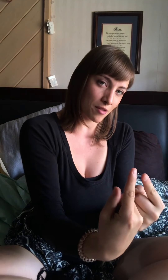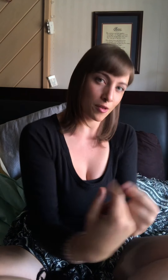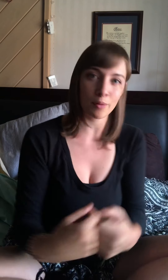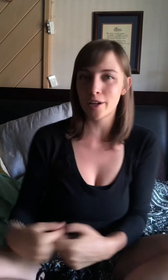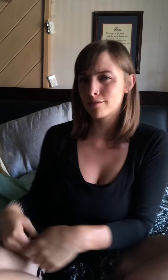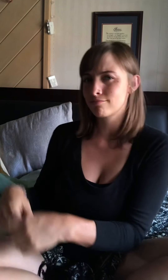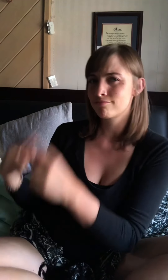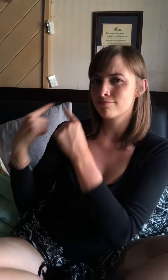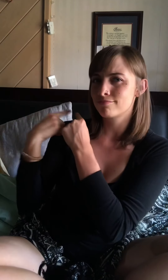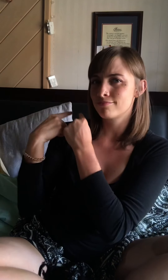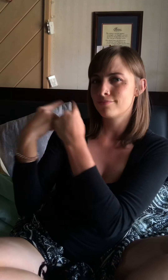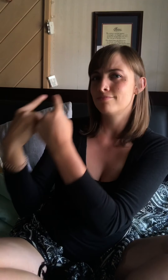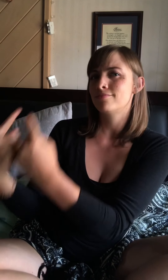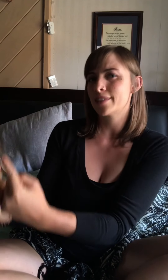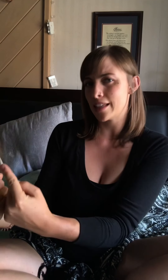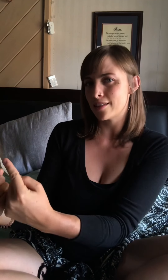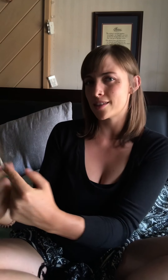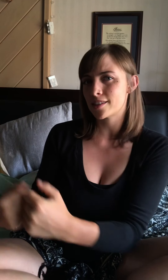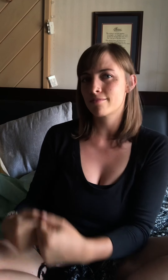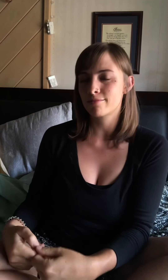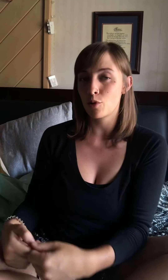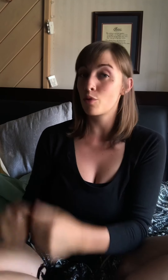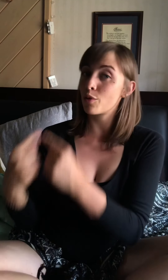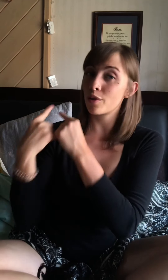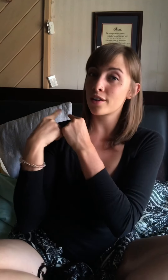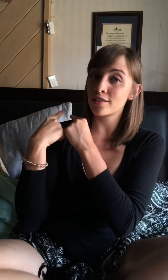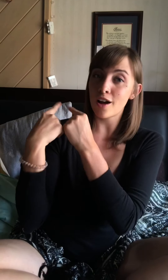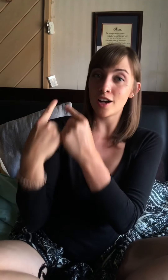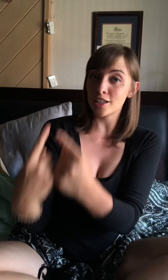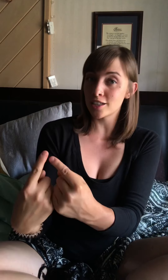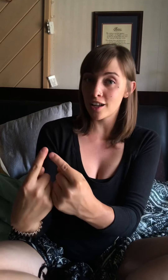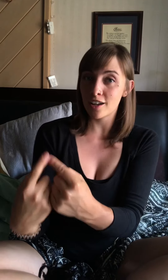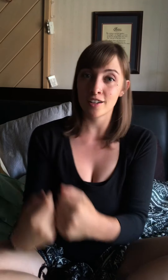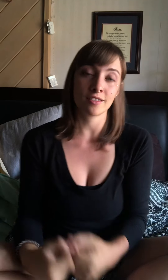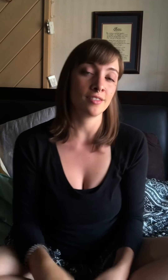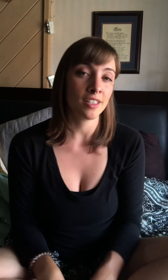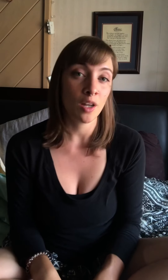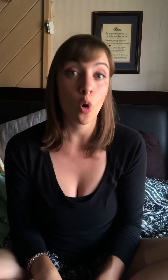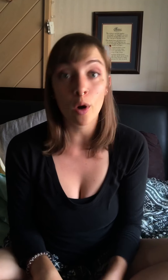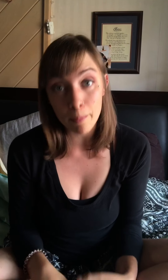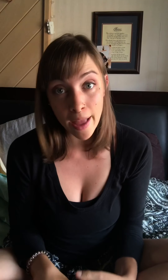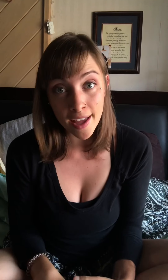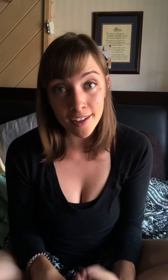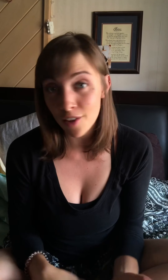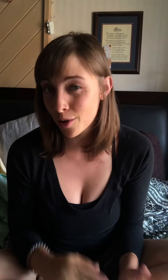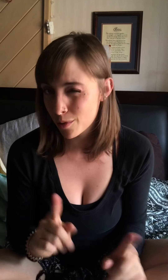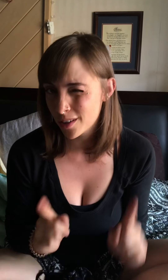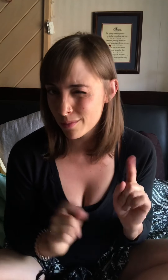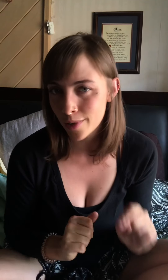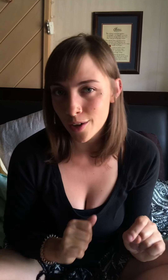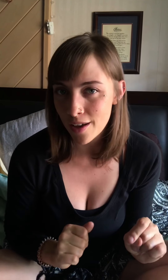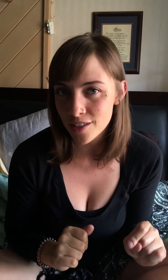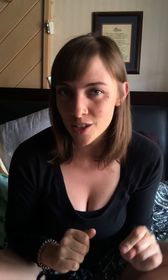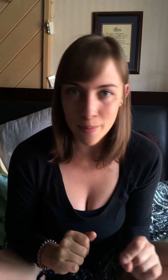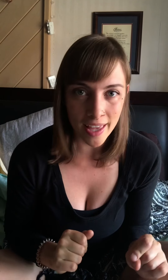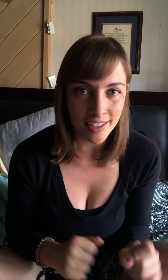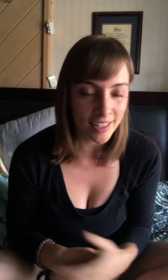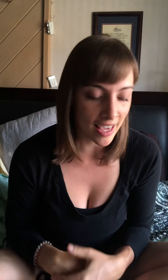forward. Since, or all along, or been, although we don't have to use been in